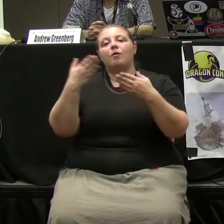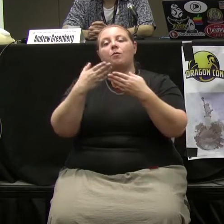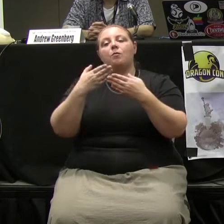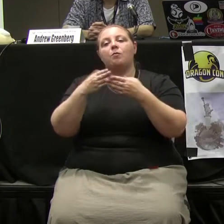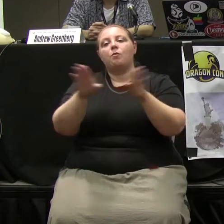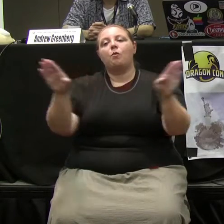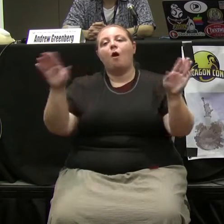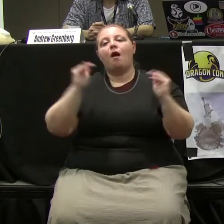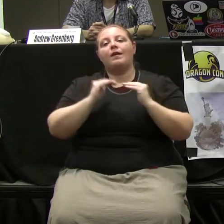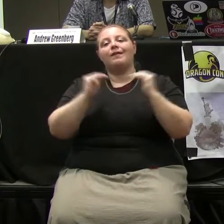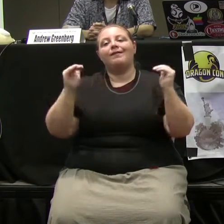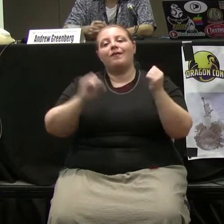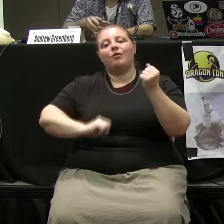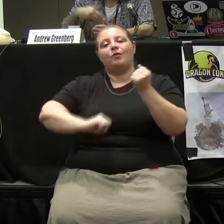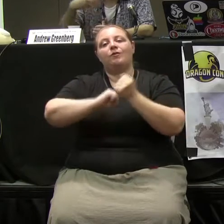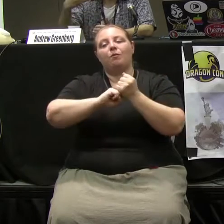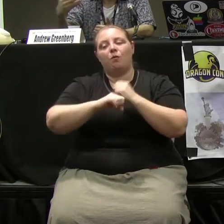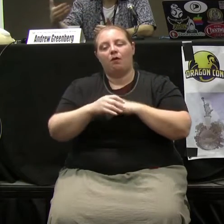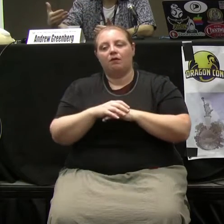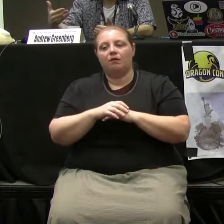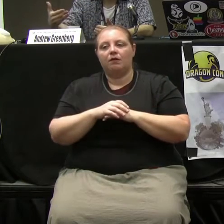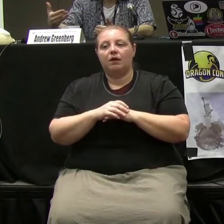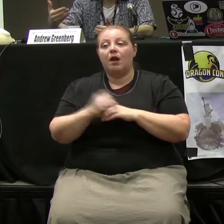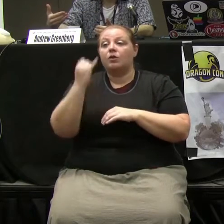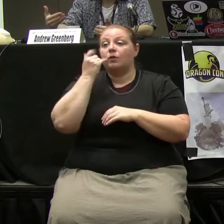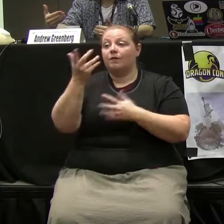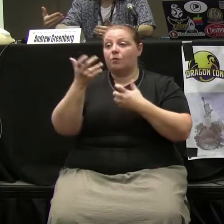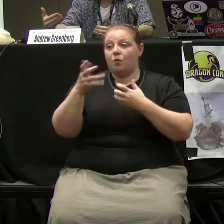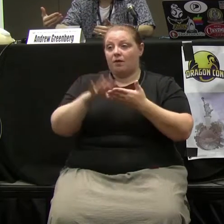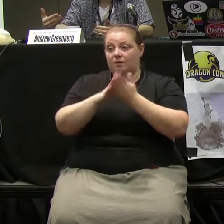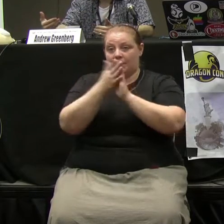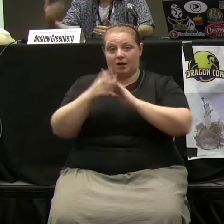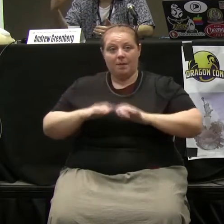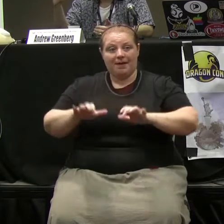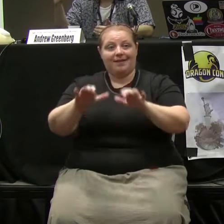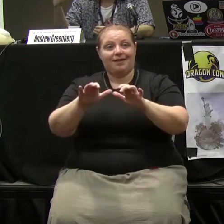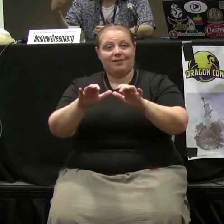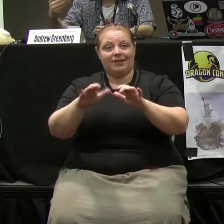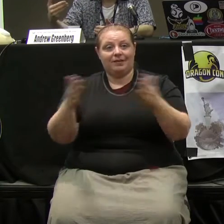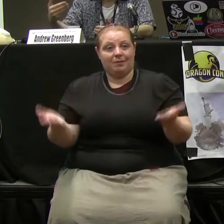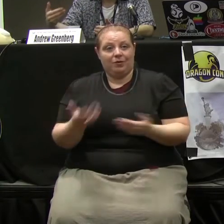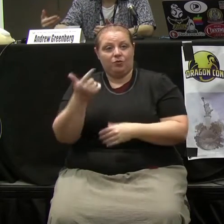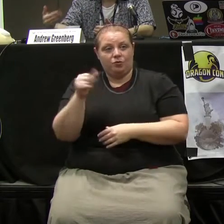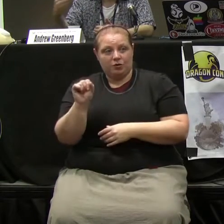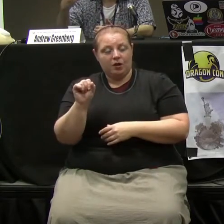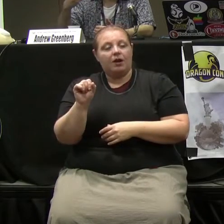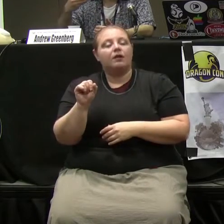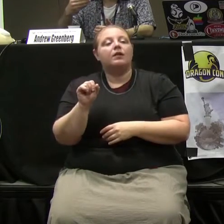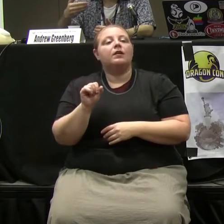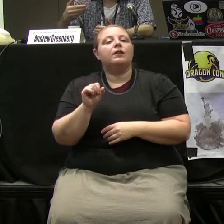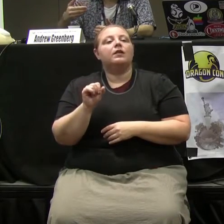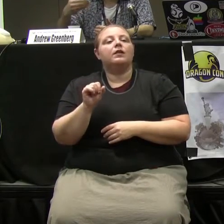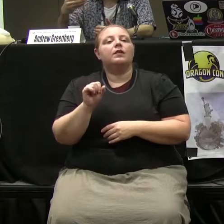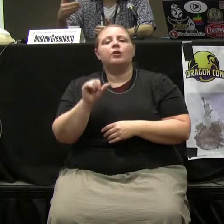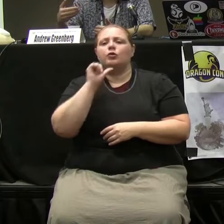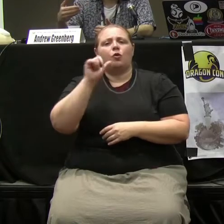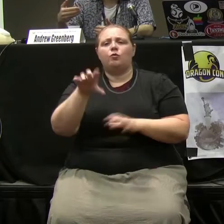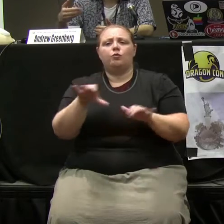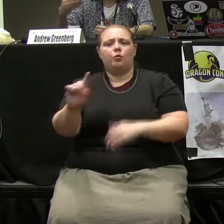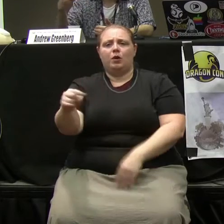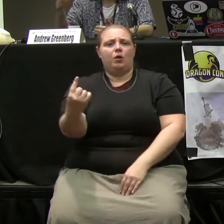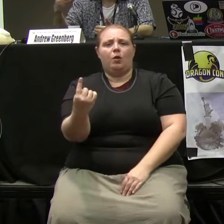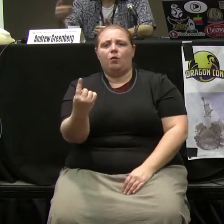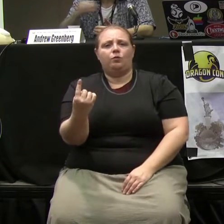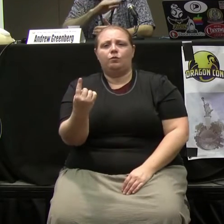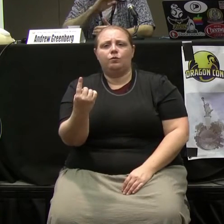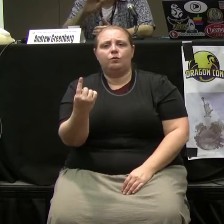of support. So for me, if you're going to be an activist under the Gold Dome, I find it a lot less effective to be a solitary, single